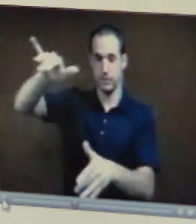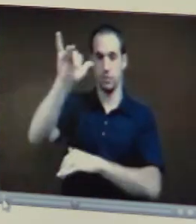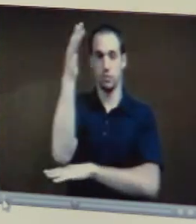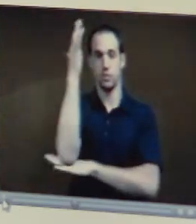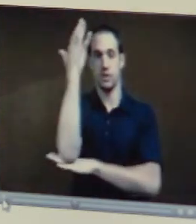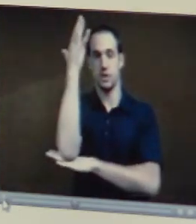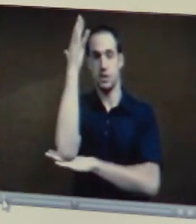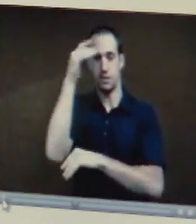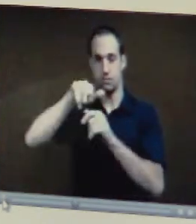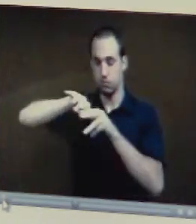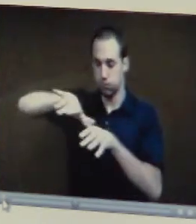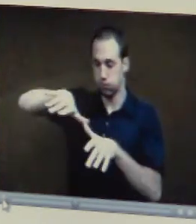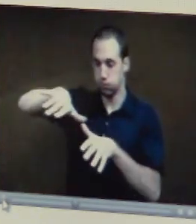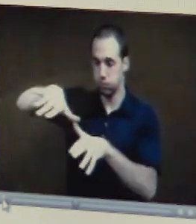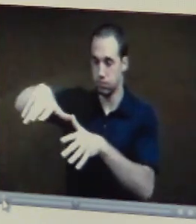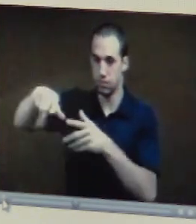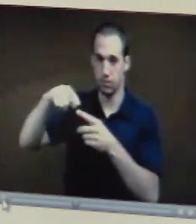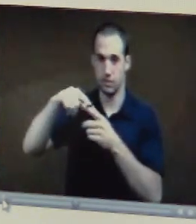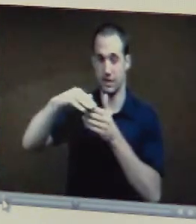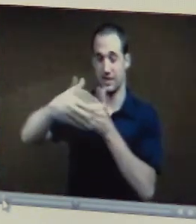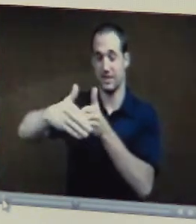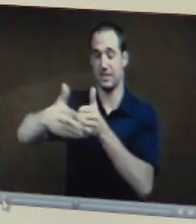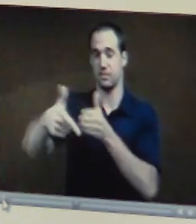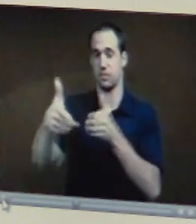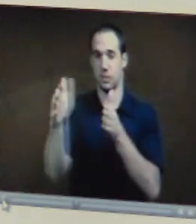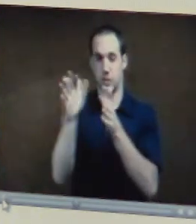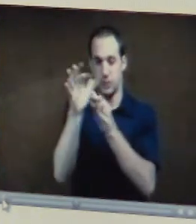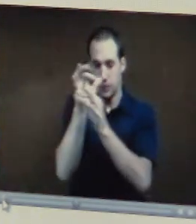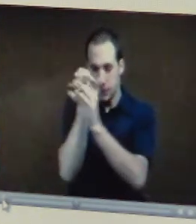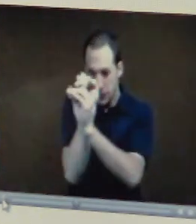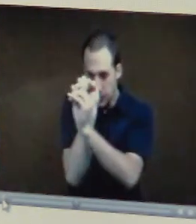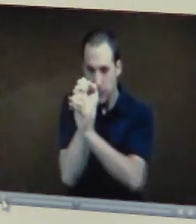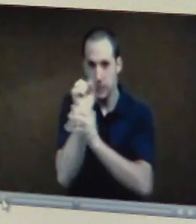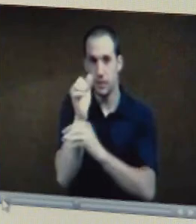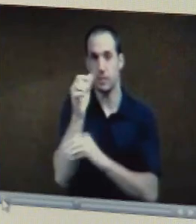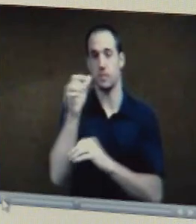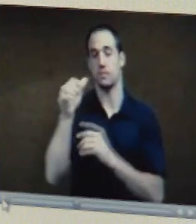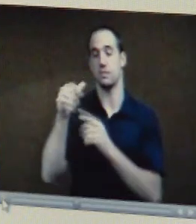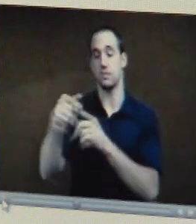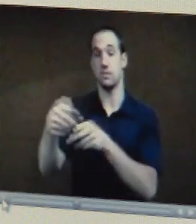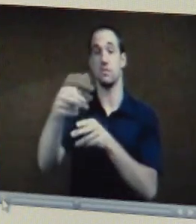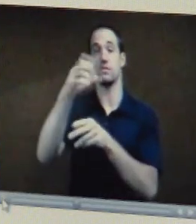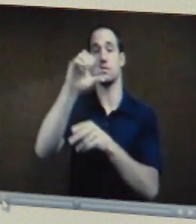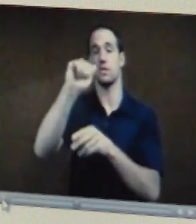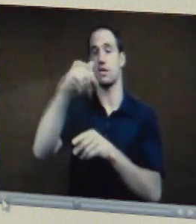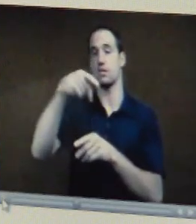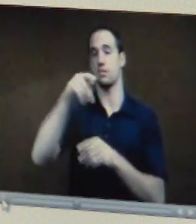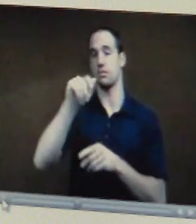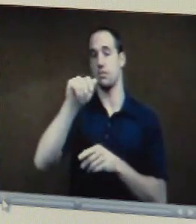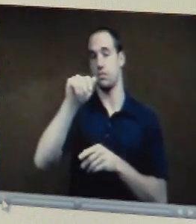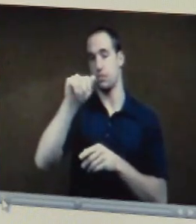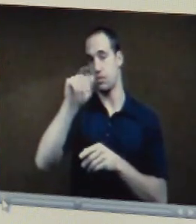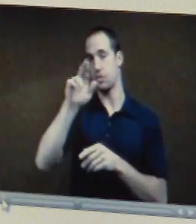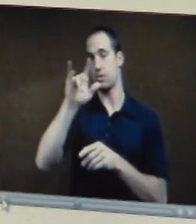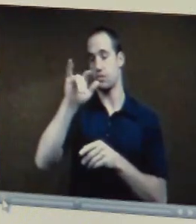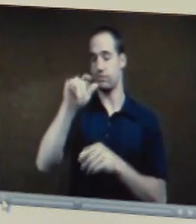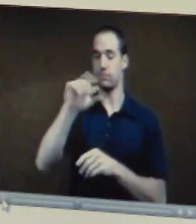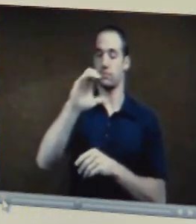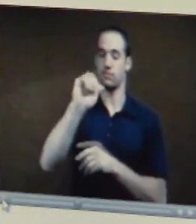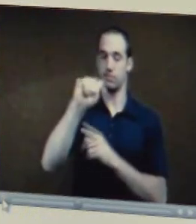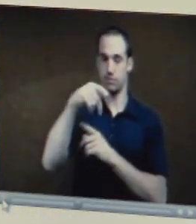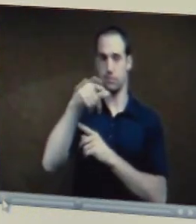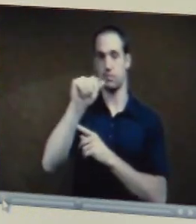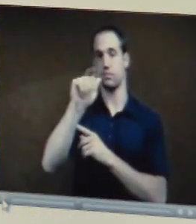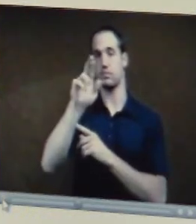And it goes through all those tiny little branches that look like tree roots to the very tiny ends that are called the capillaries.